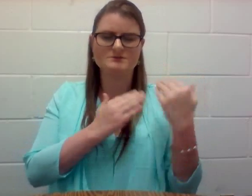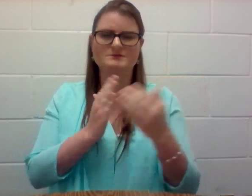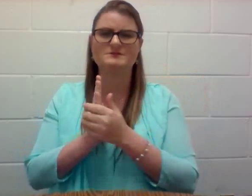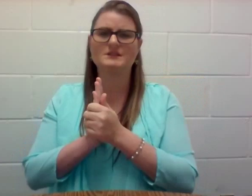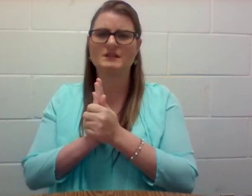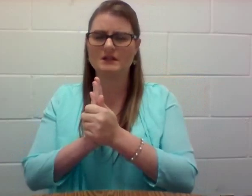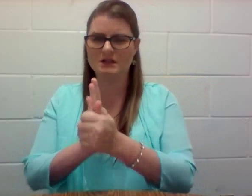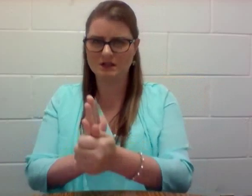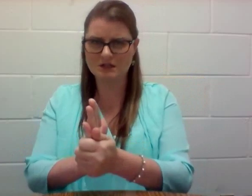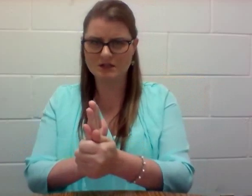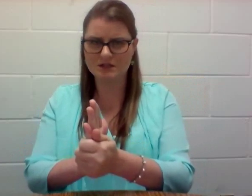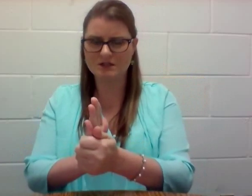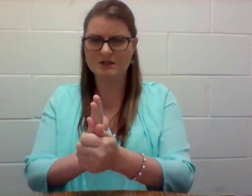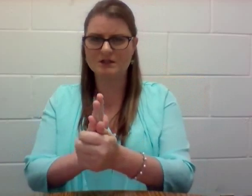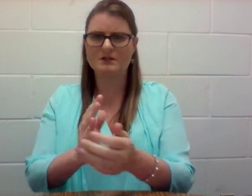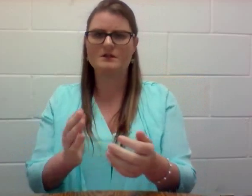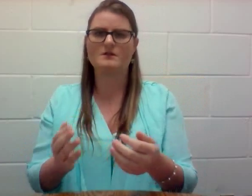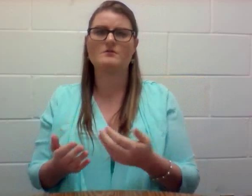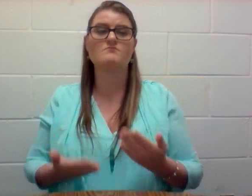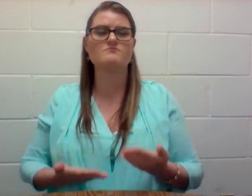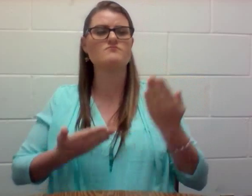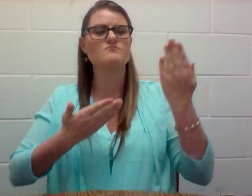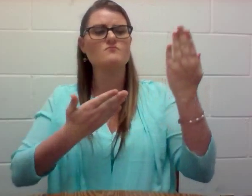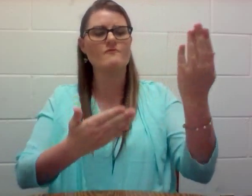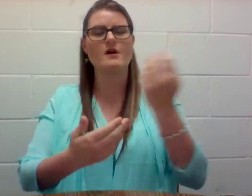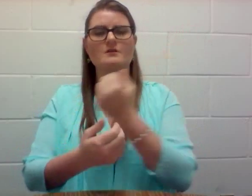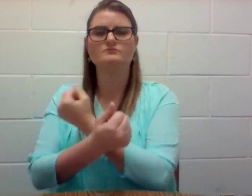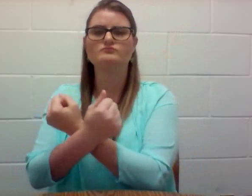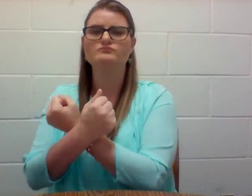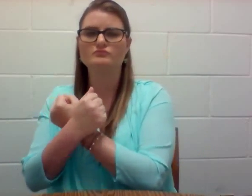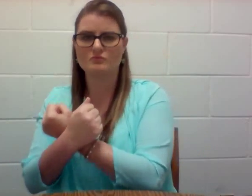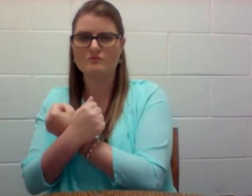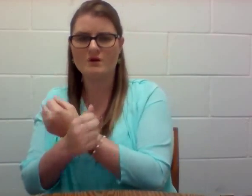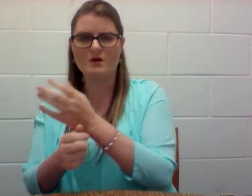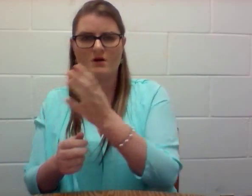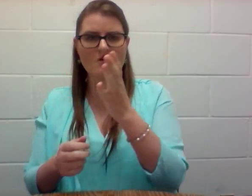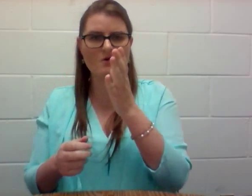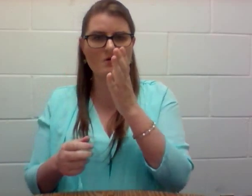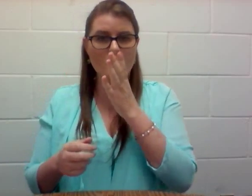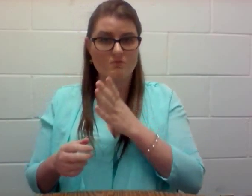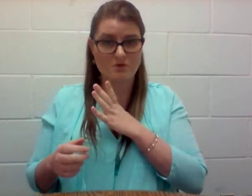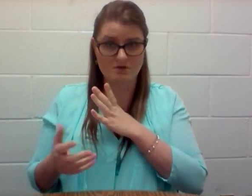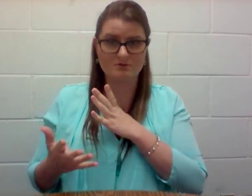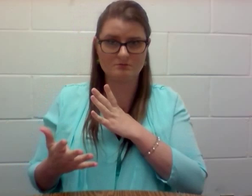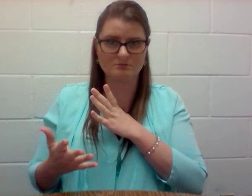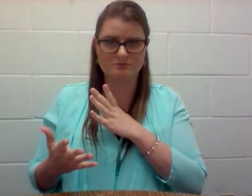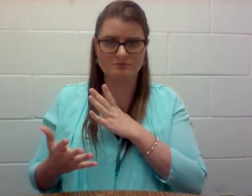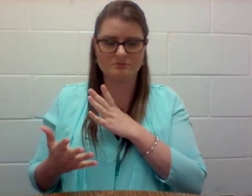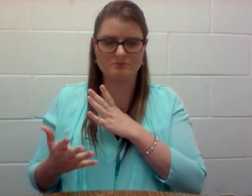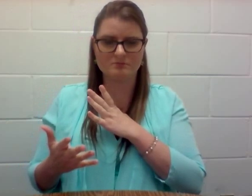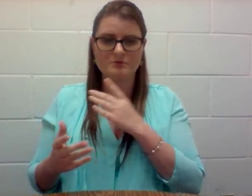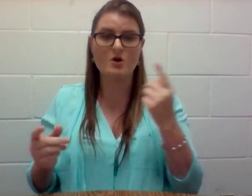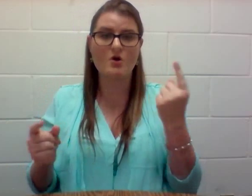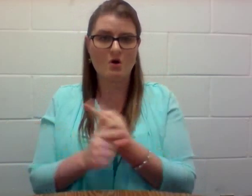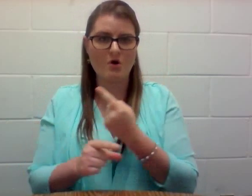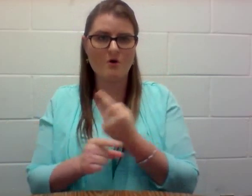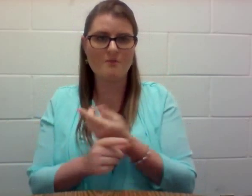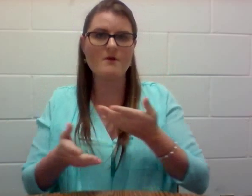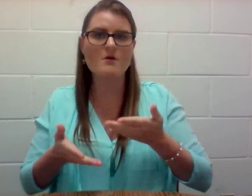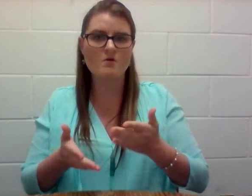to lead, provide for, and protect women in ways appropriate to a man's